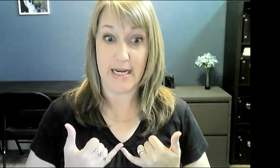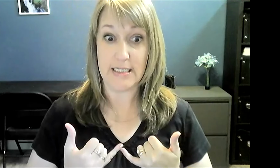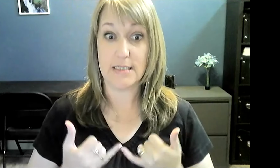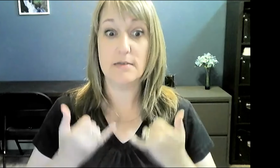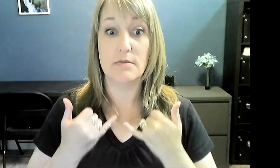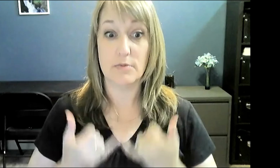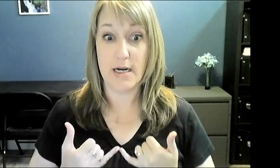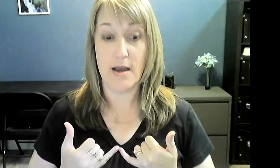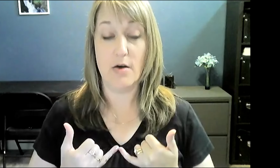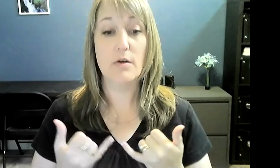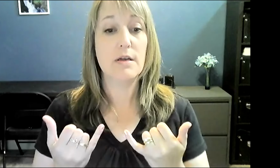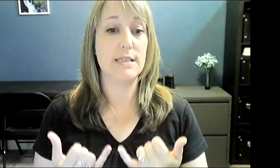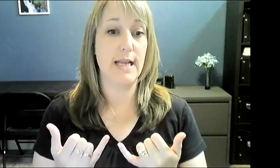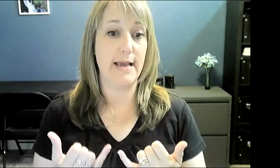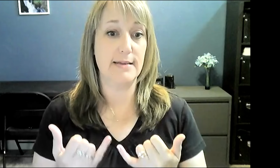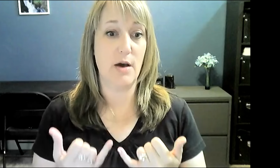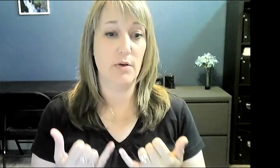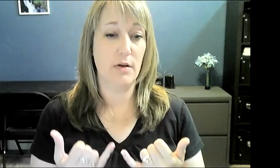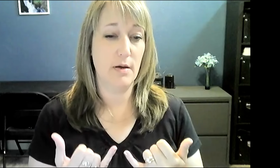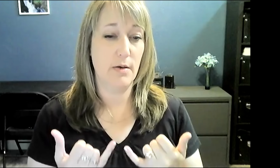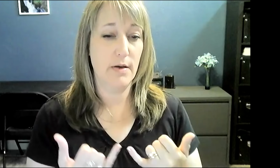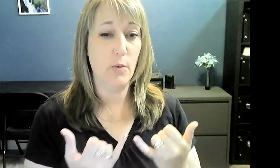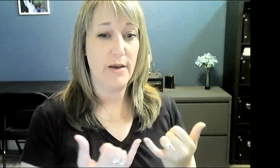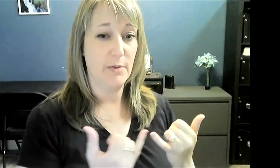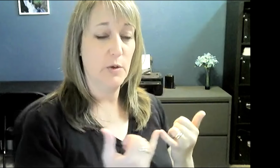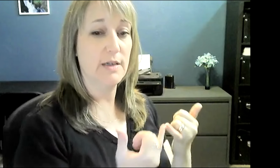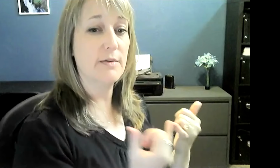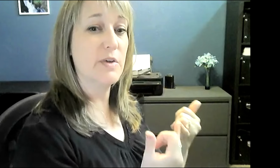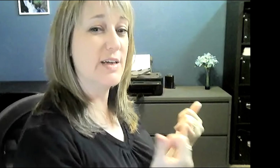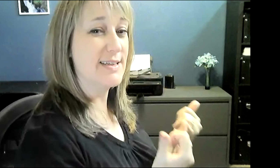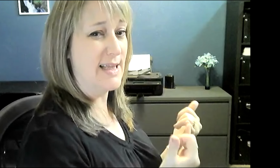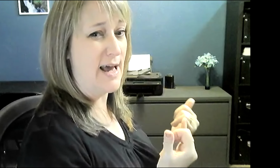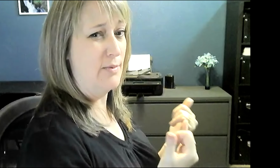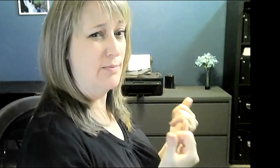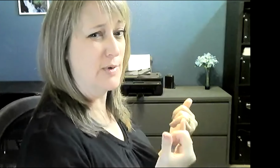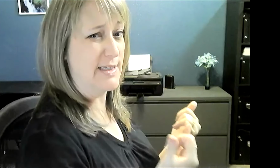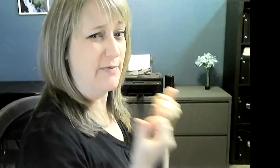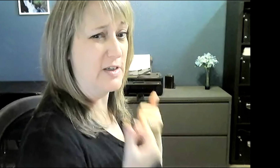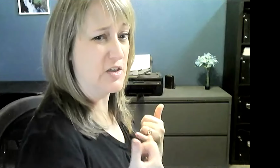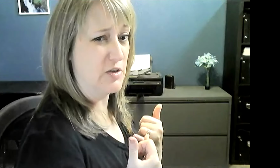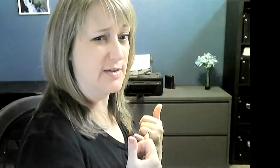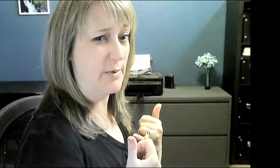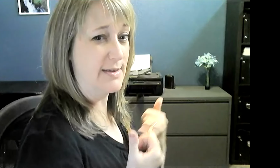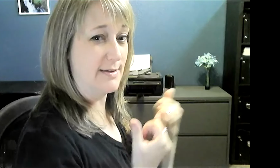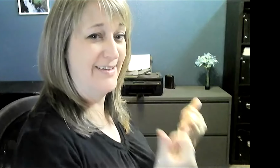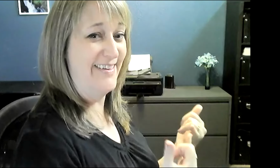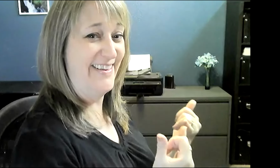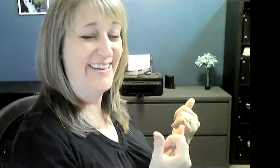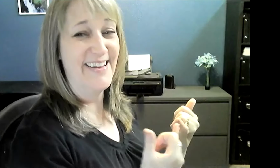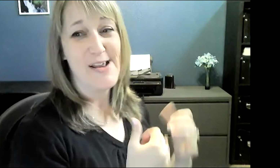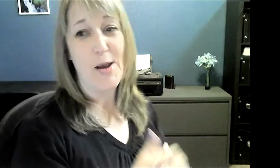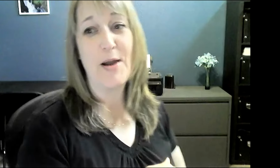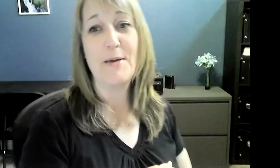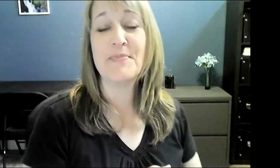minute, right now. Today is out away from you a little. You can see that mostly if I just turn sideways. All right.